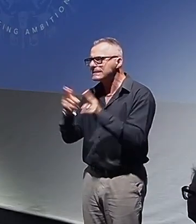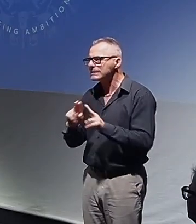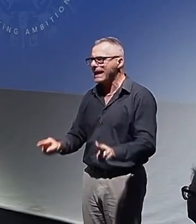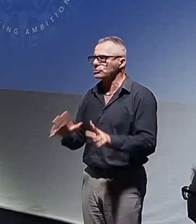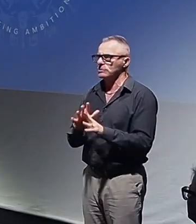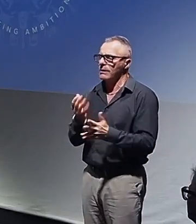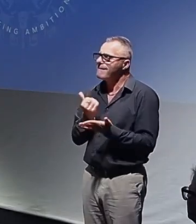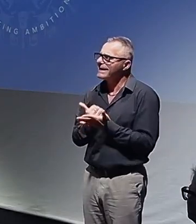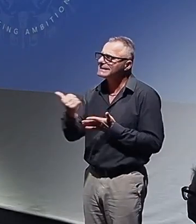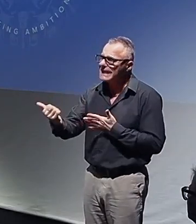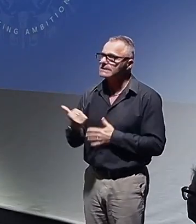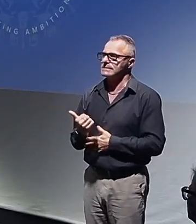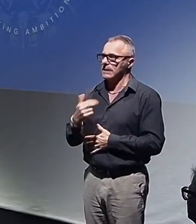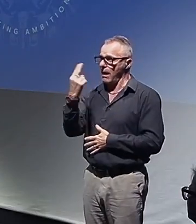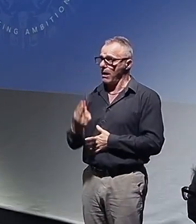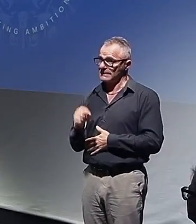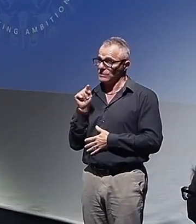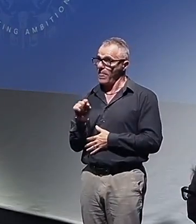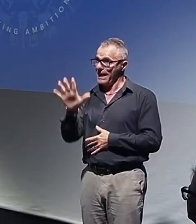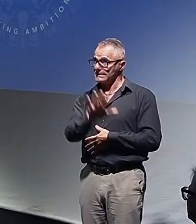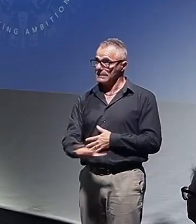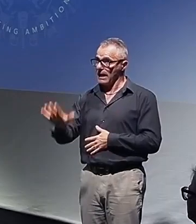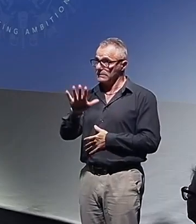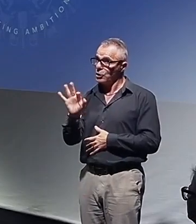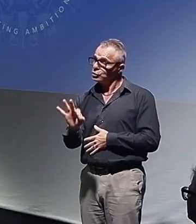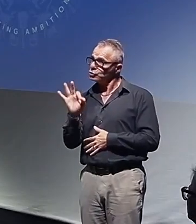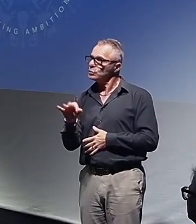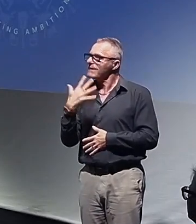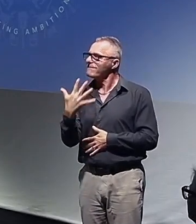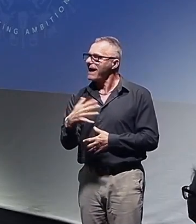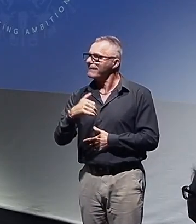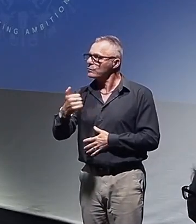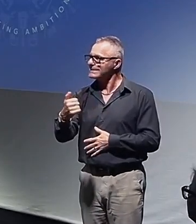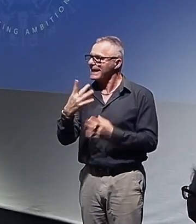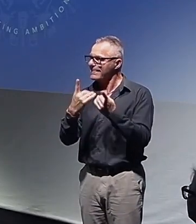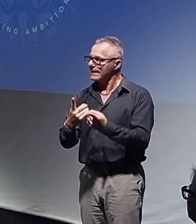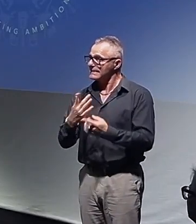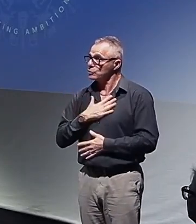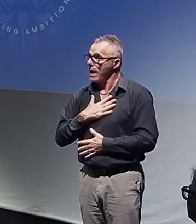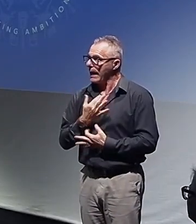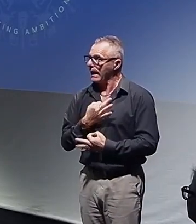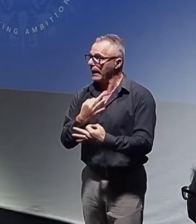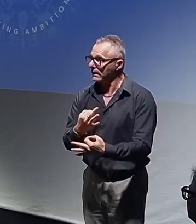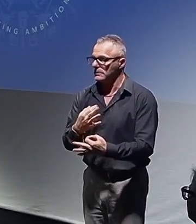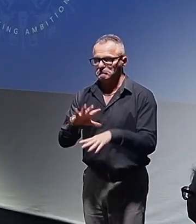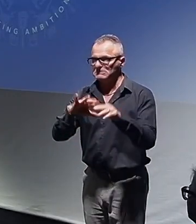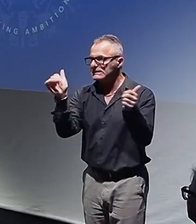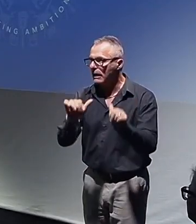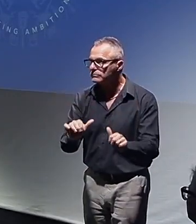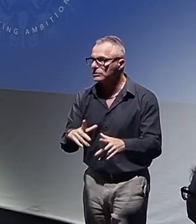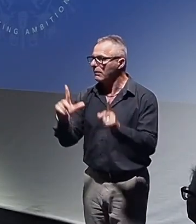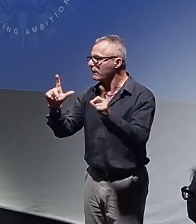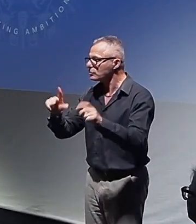world-class artists on that site. Go through and choose 5 or 6 things that you're drawn to, and they might pull up a sculpture, a